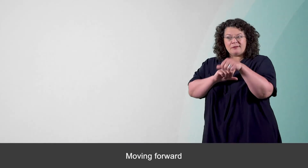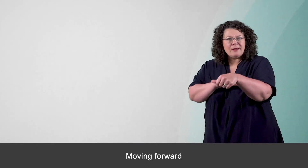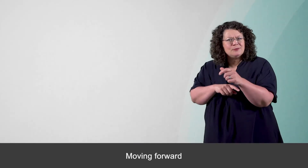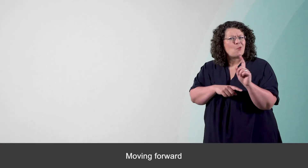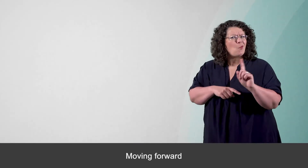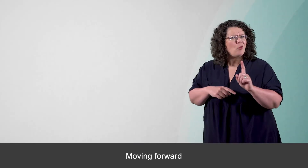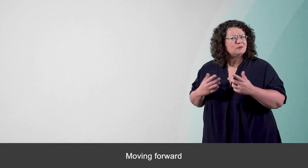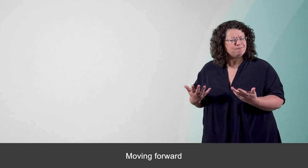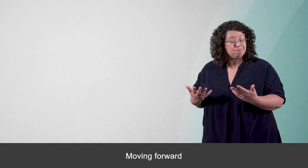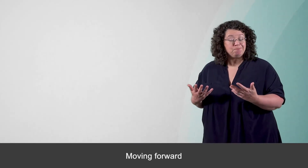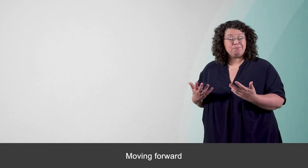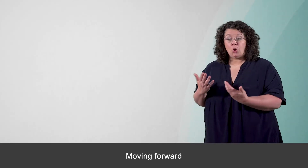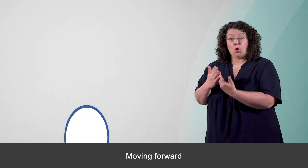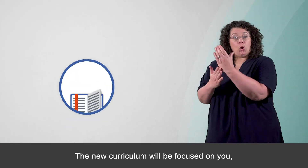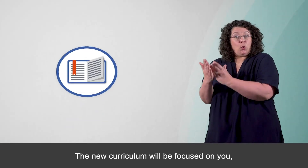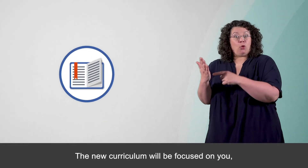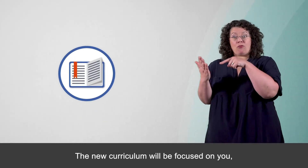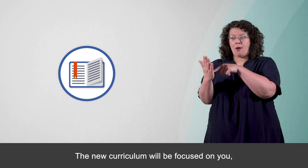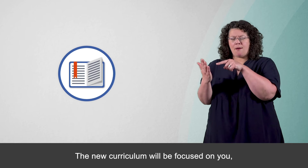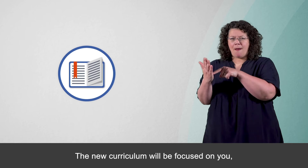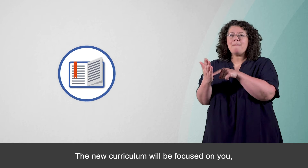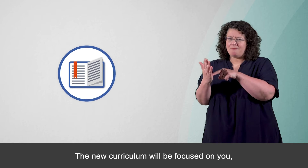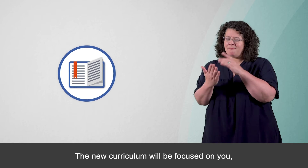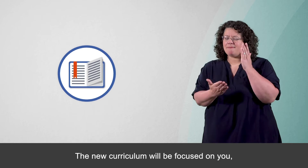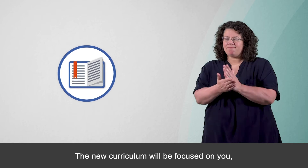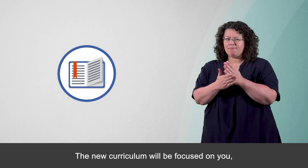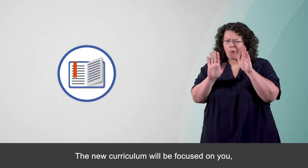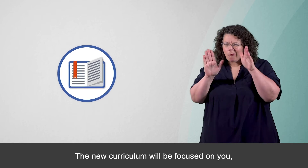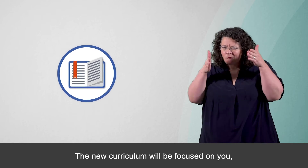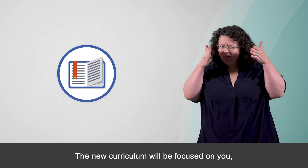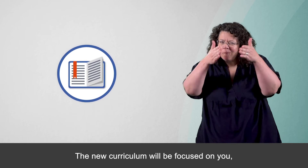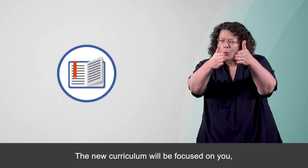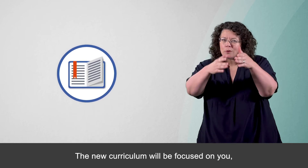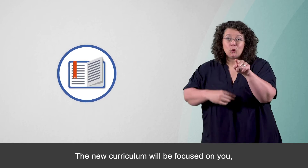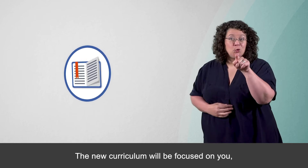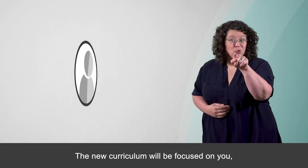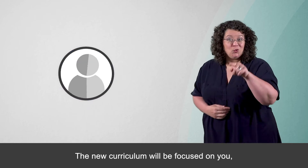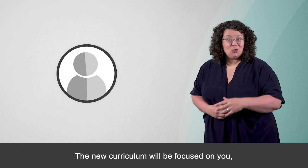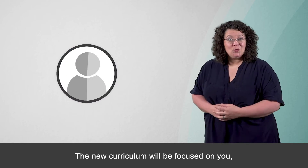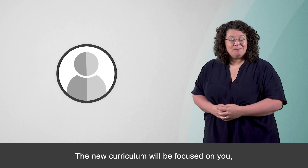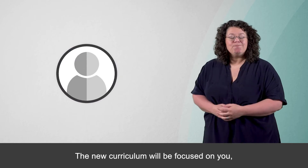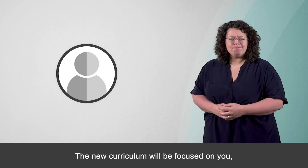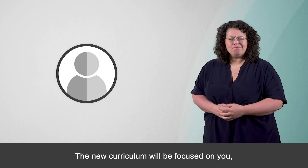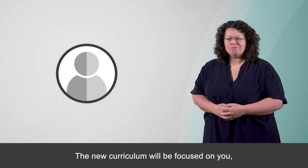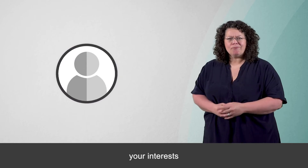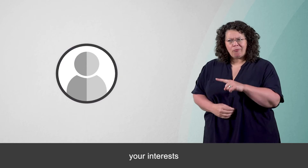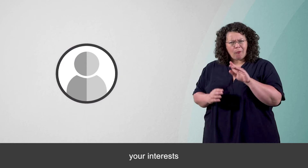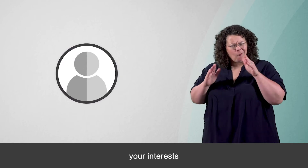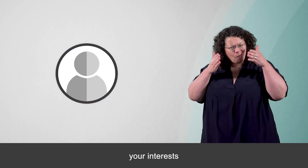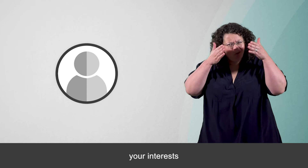Moving forward, the new curriculum will be focused on you. your interests